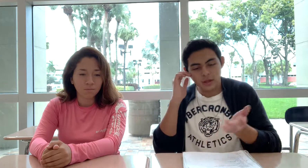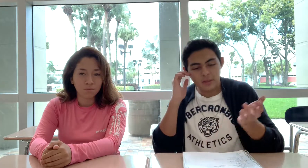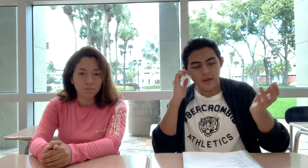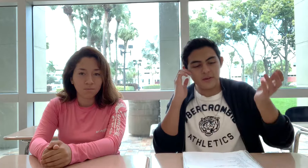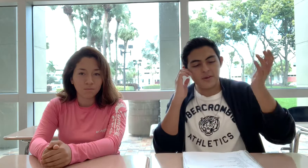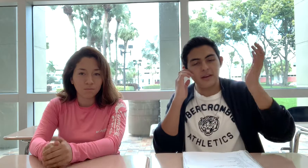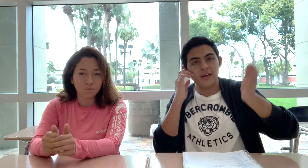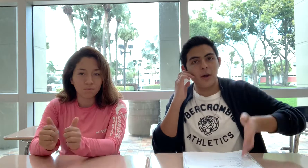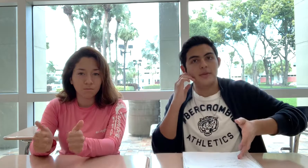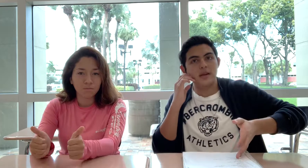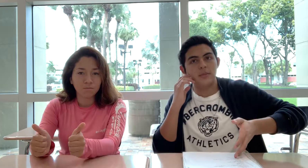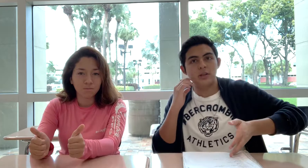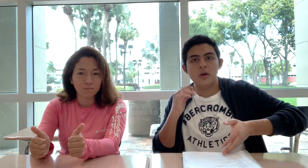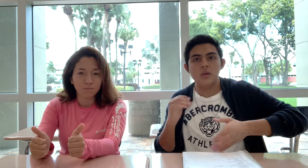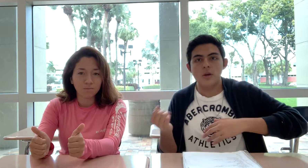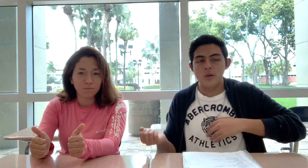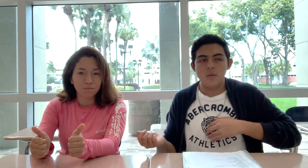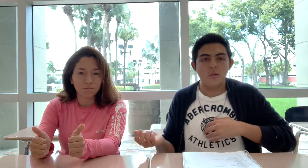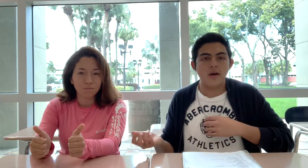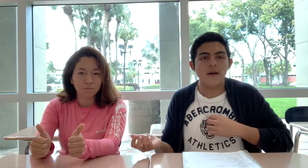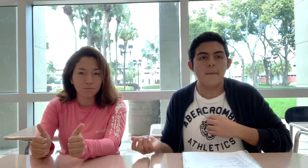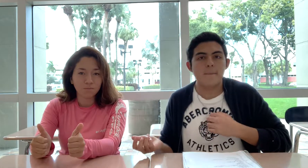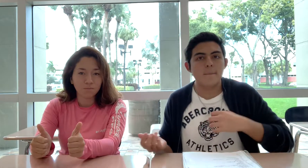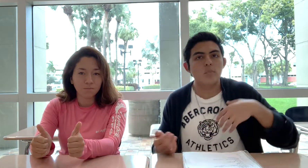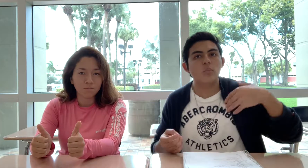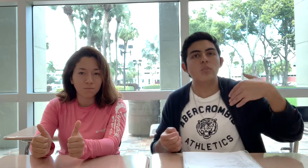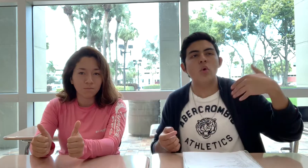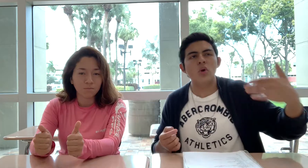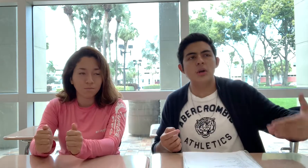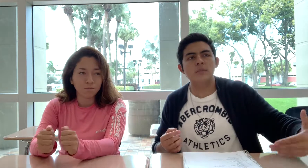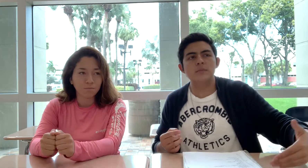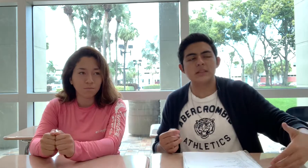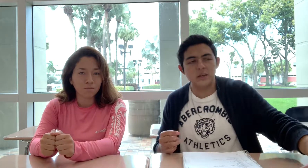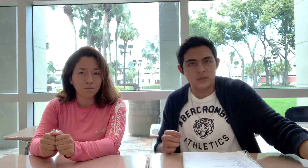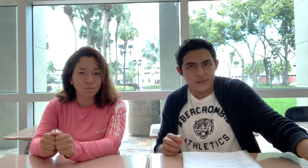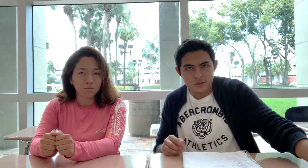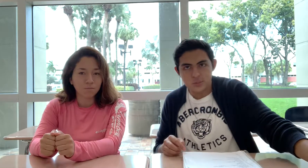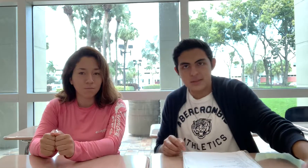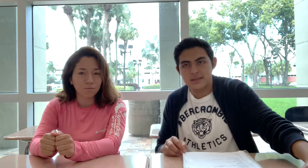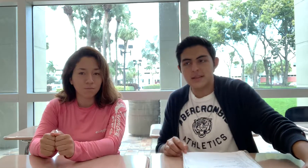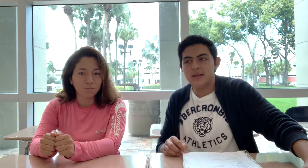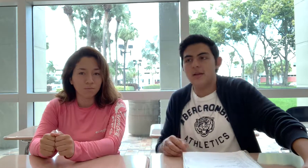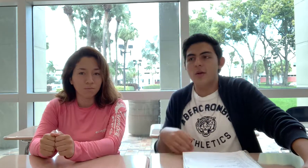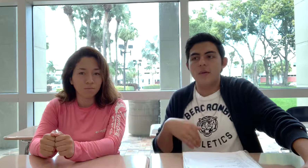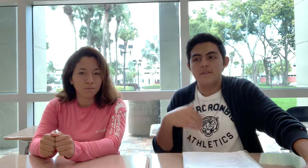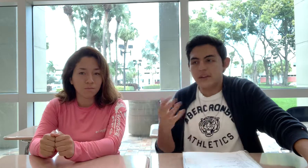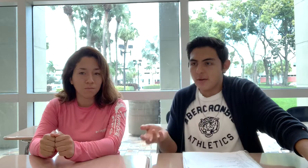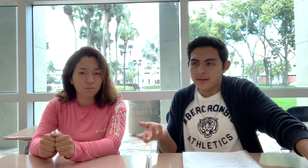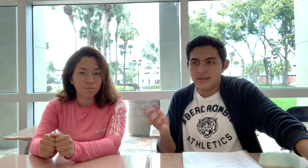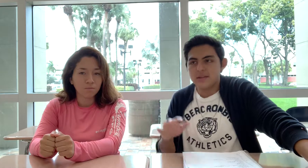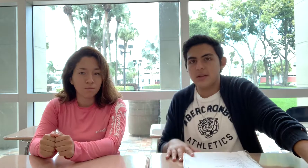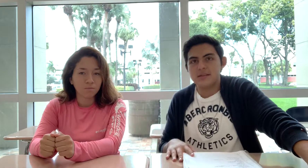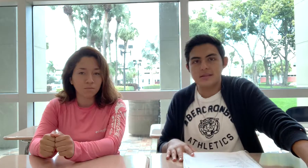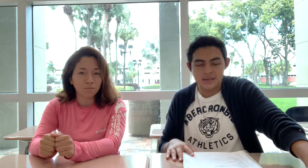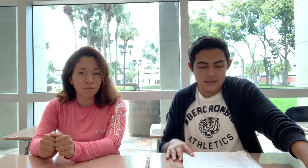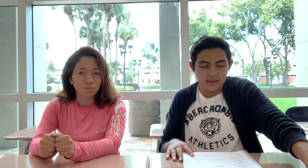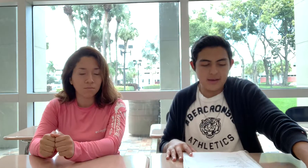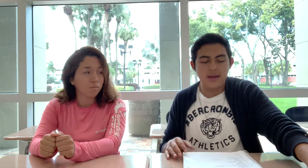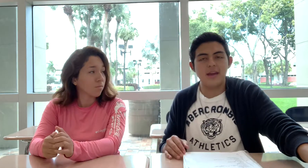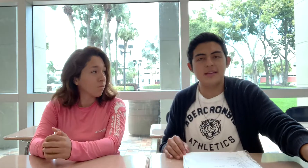subscribe if you haven't already, and comment down below what more sign language videos you want to see, what video ideas you'd like to see, and